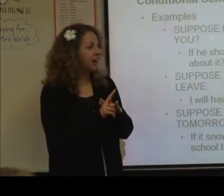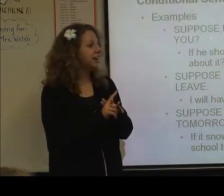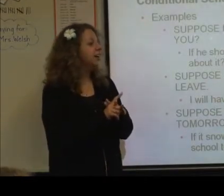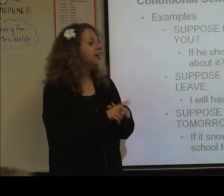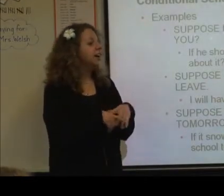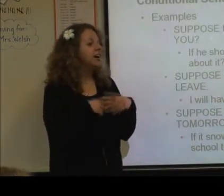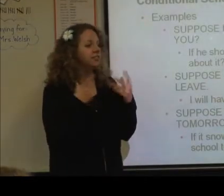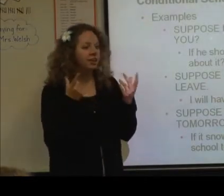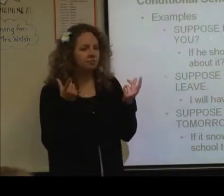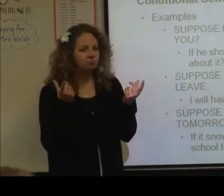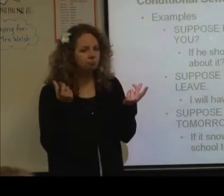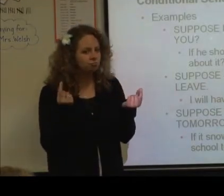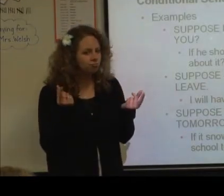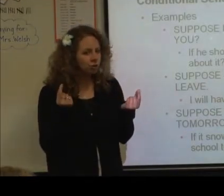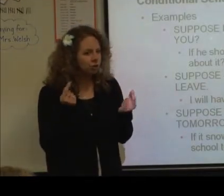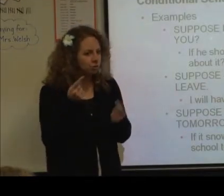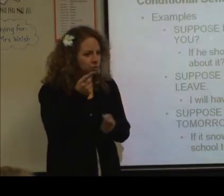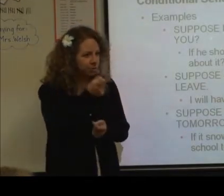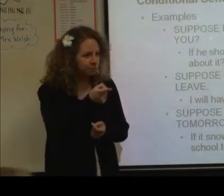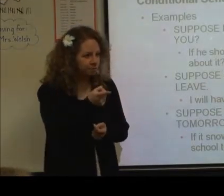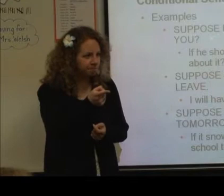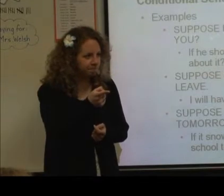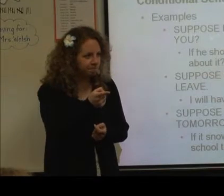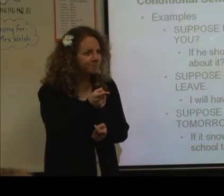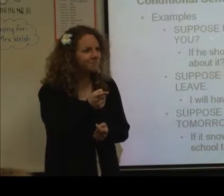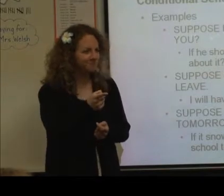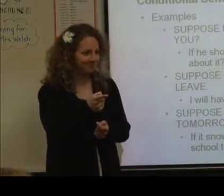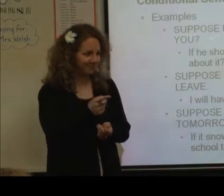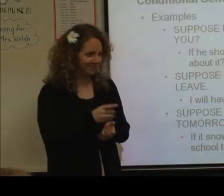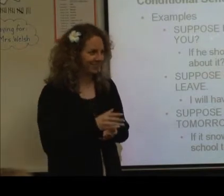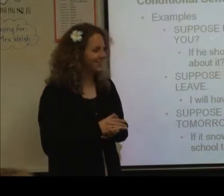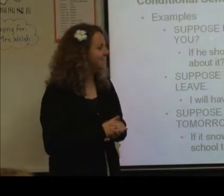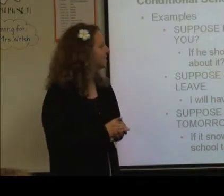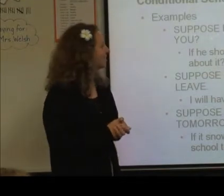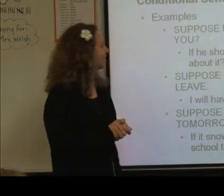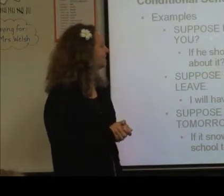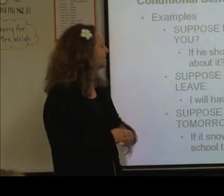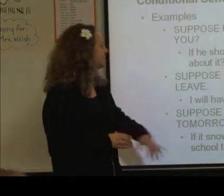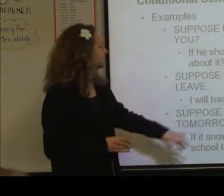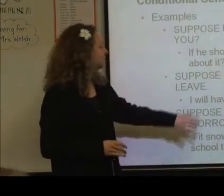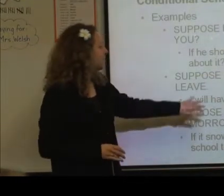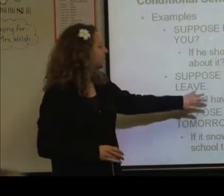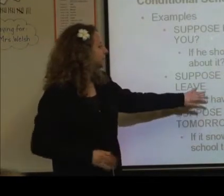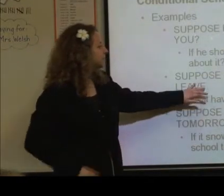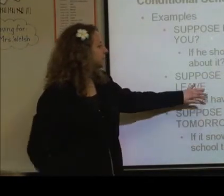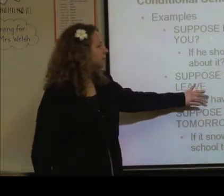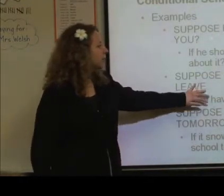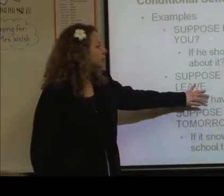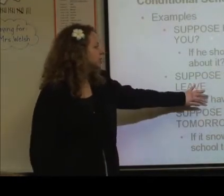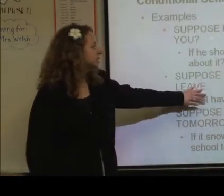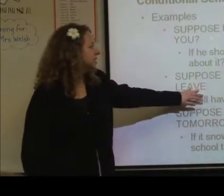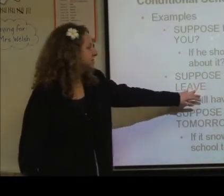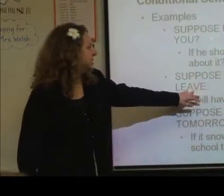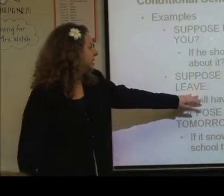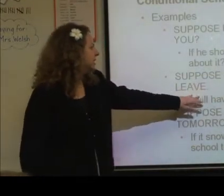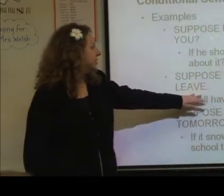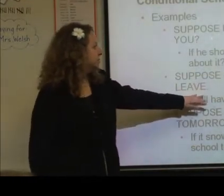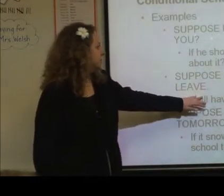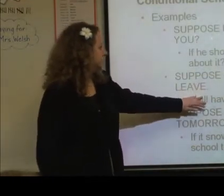that. And then what do you? Good. Okay. So about this one. Suppose she see me